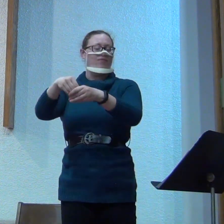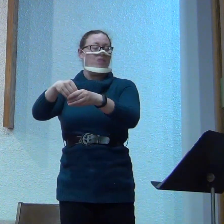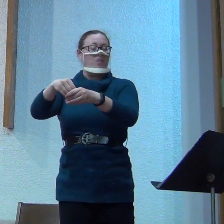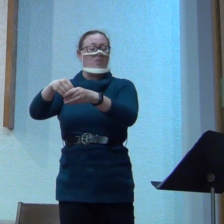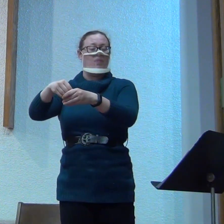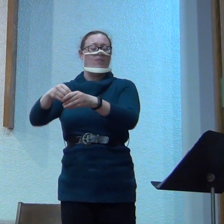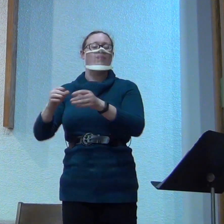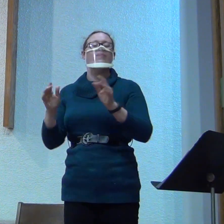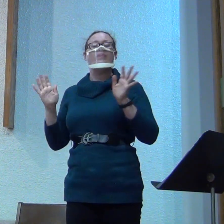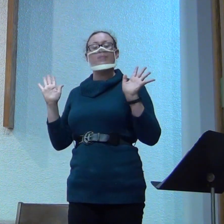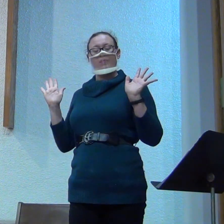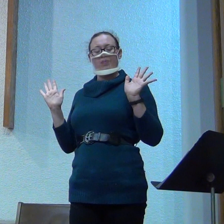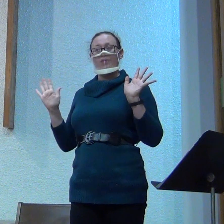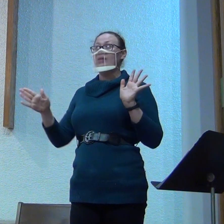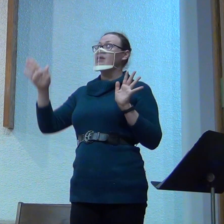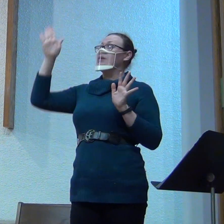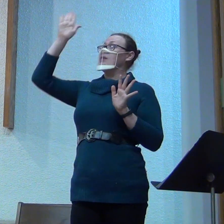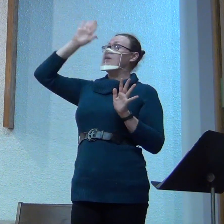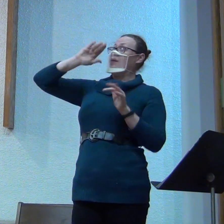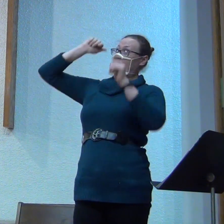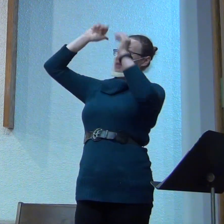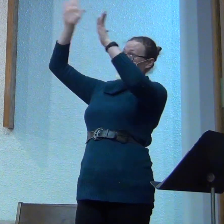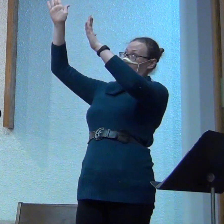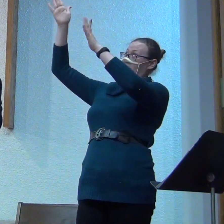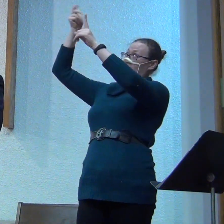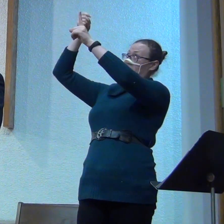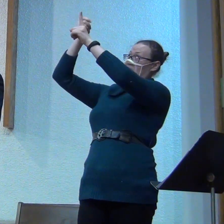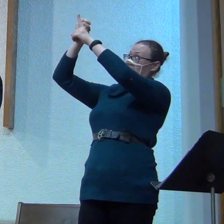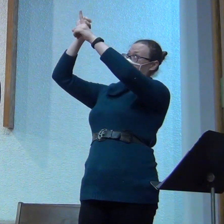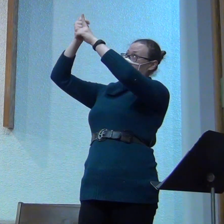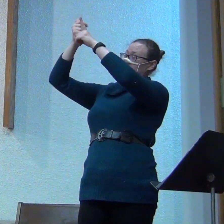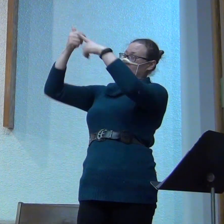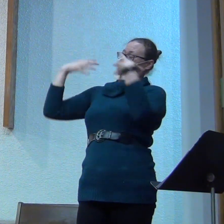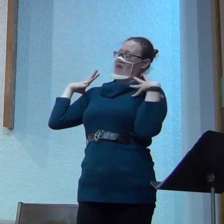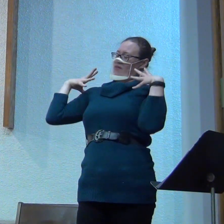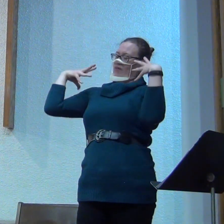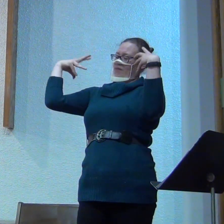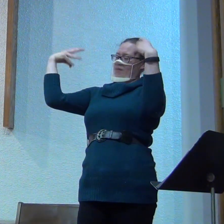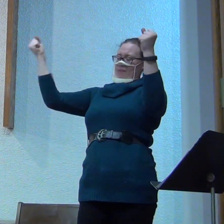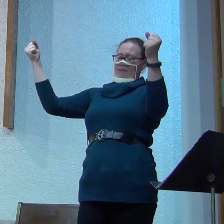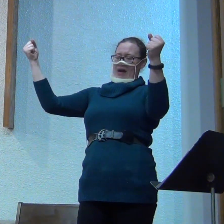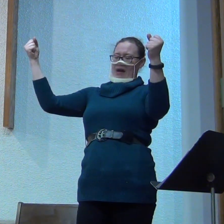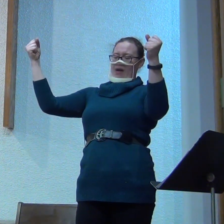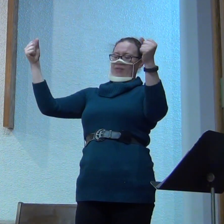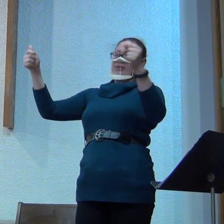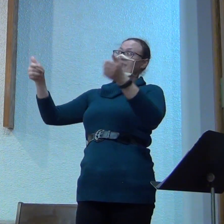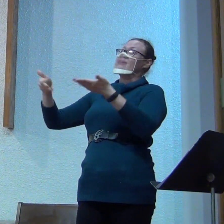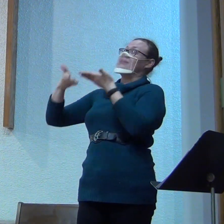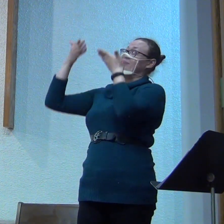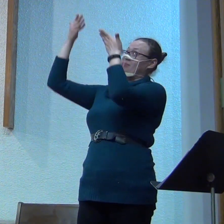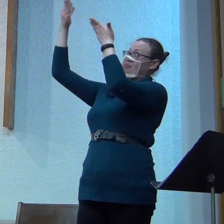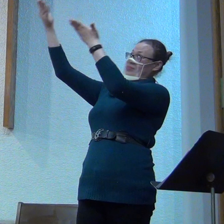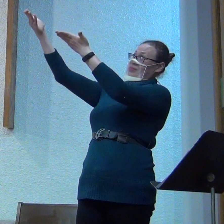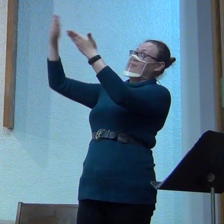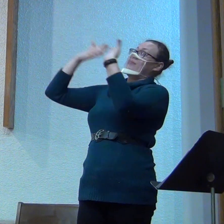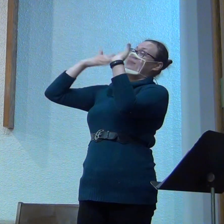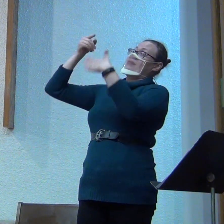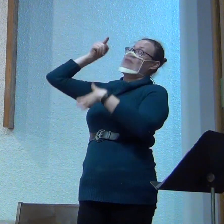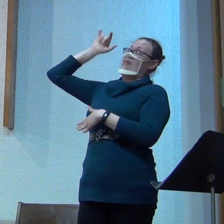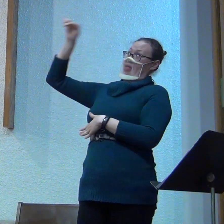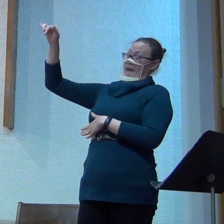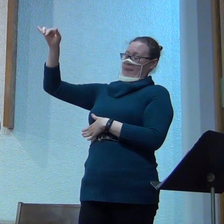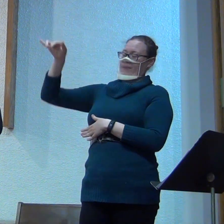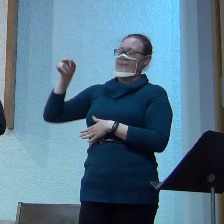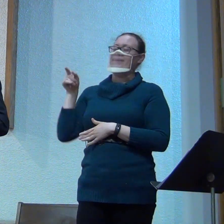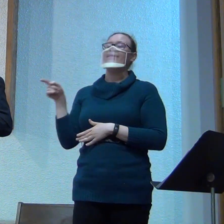approach, giving God the Father clearly the credit for this miracle. And